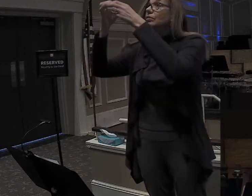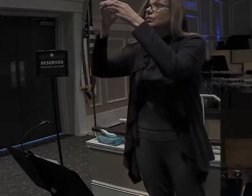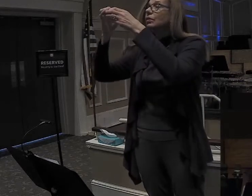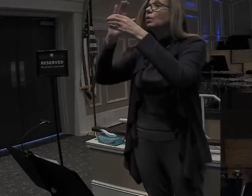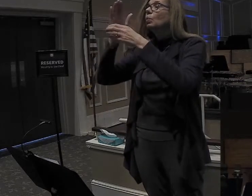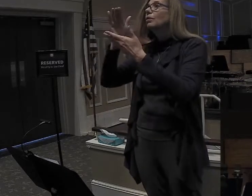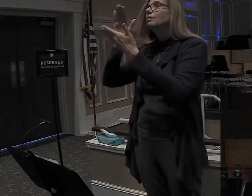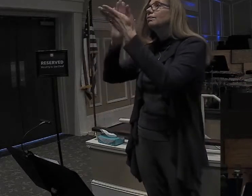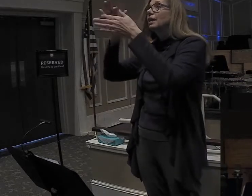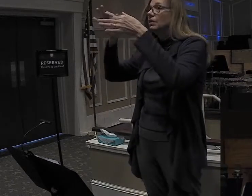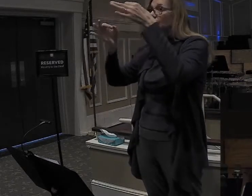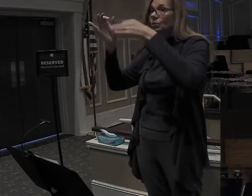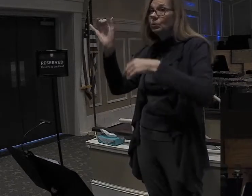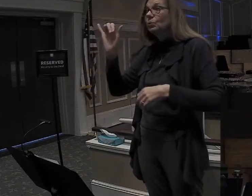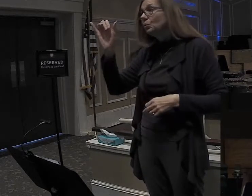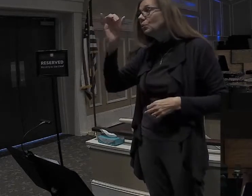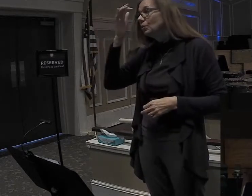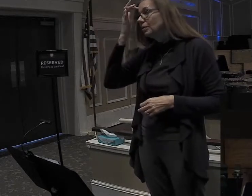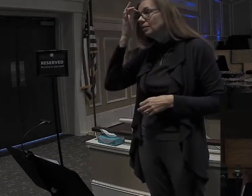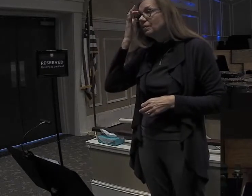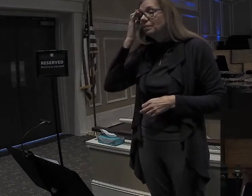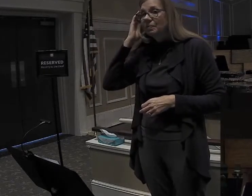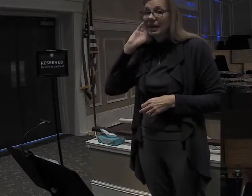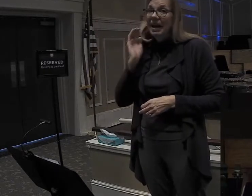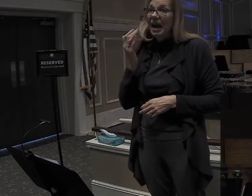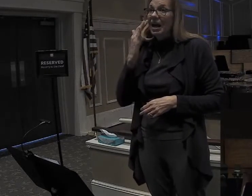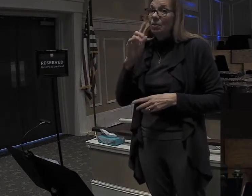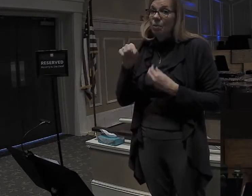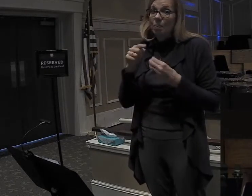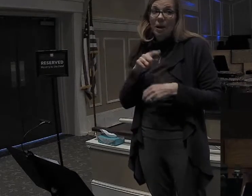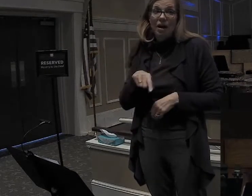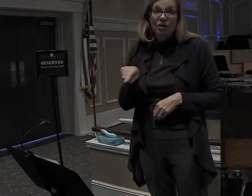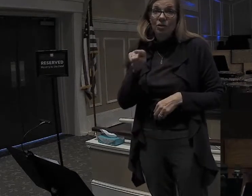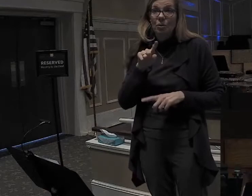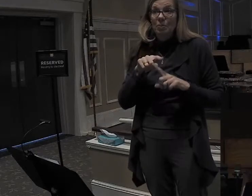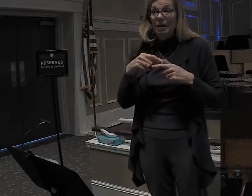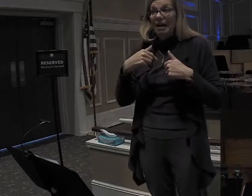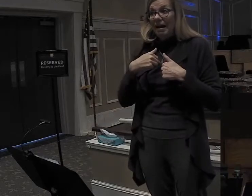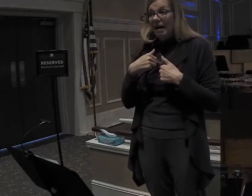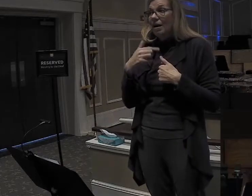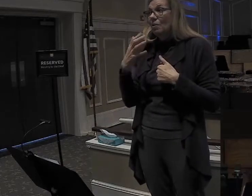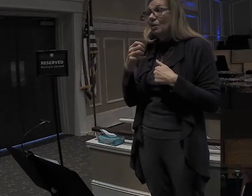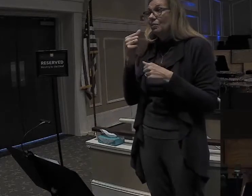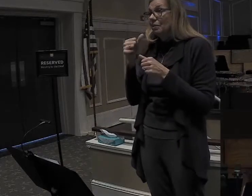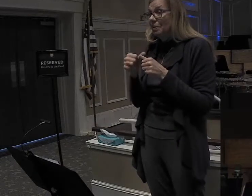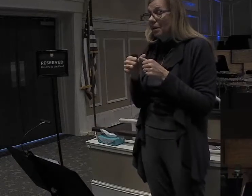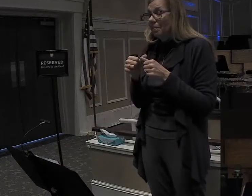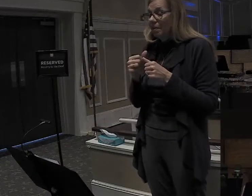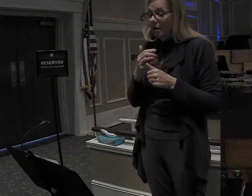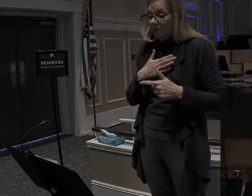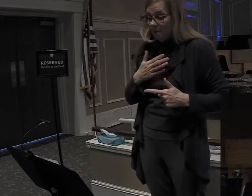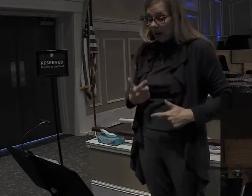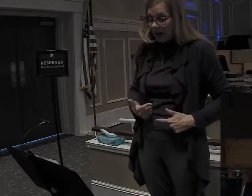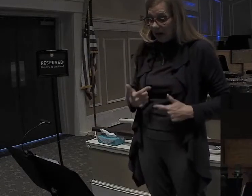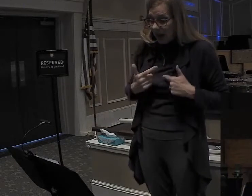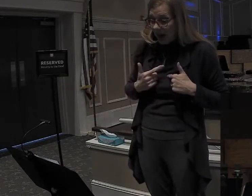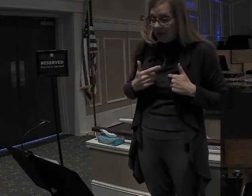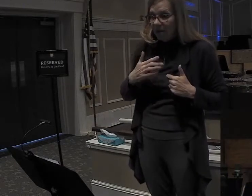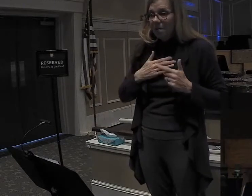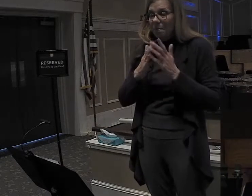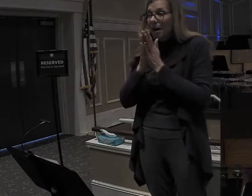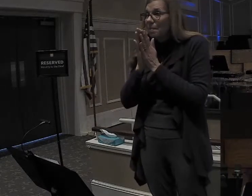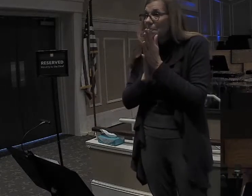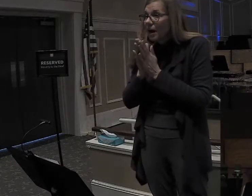judgment. And I don't know about you, but it's a good reminder to me that I want to make sure that my life and my